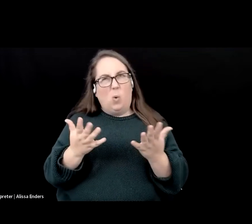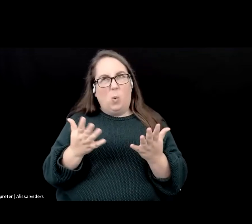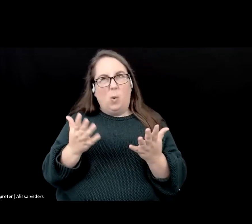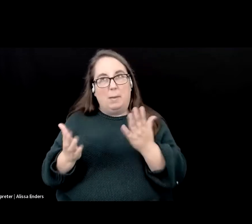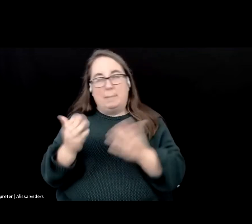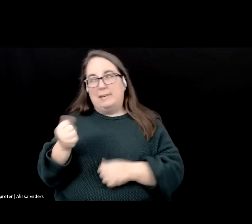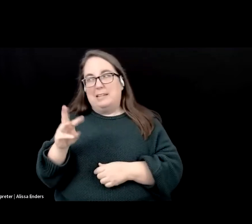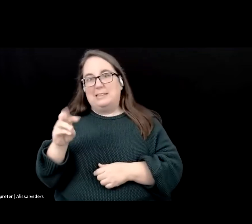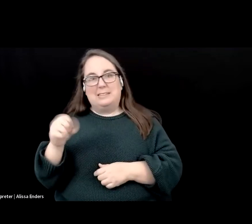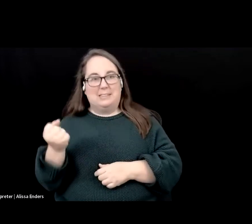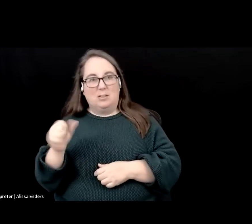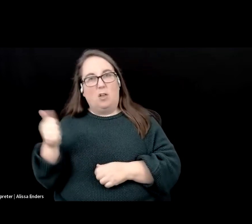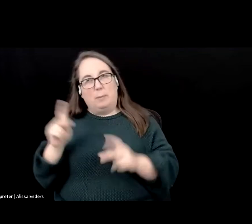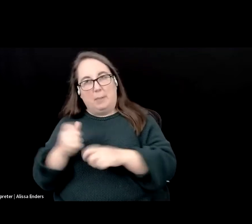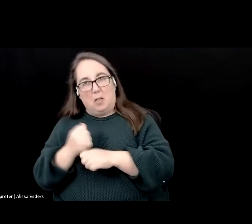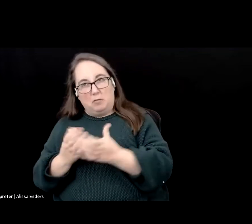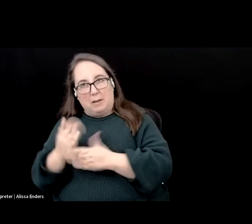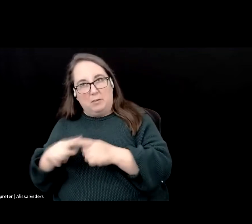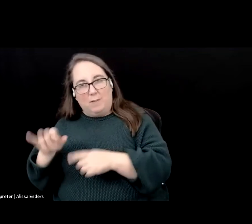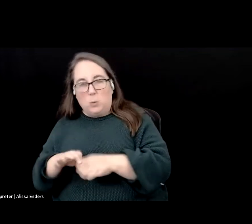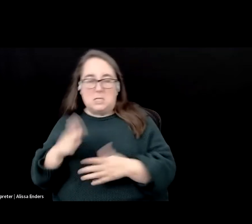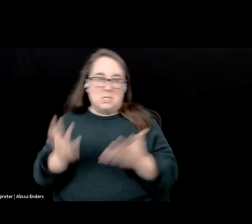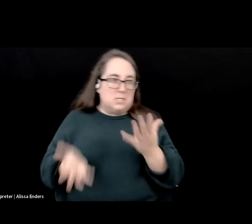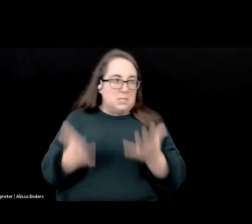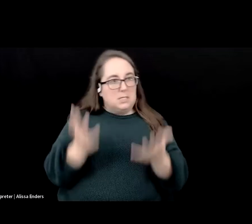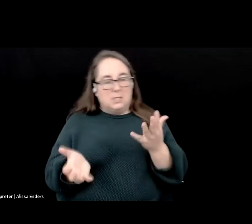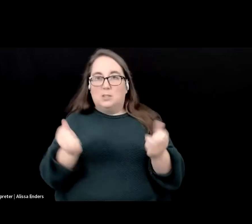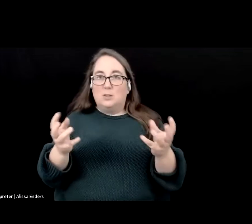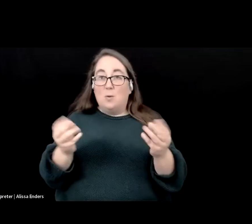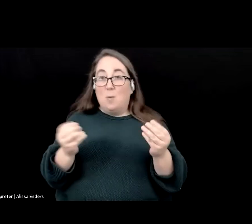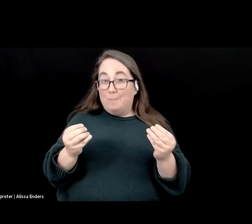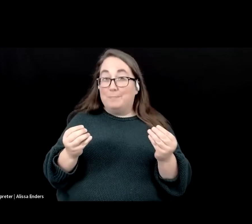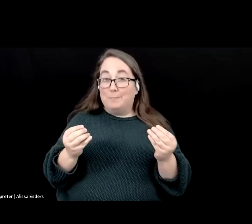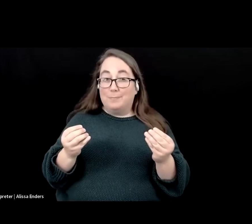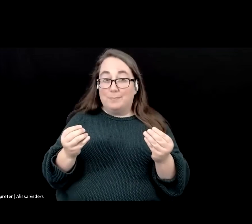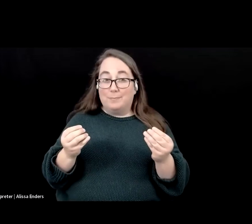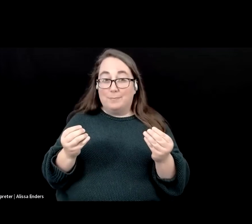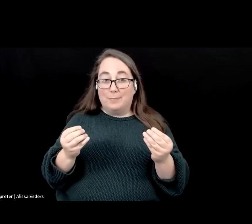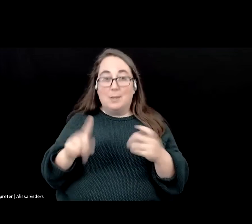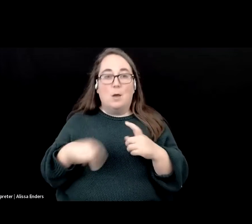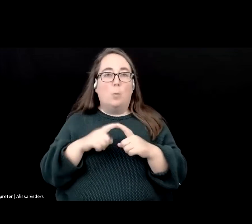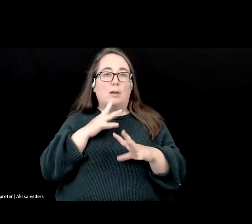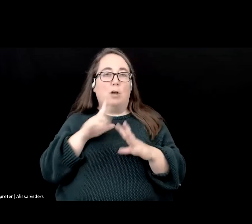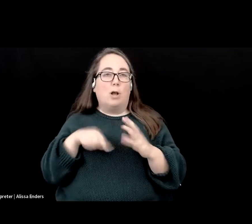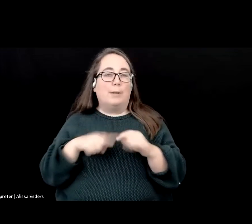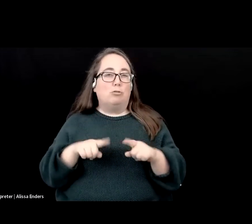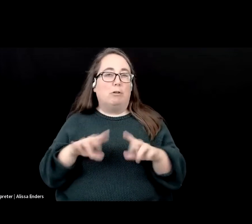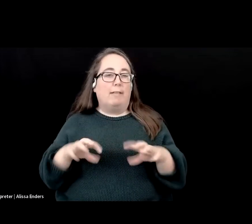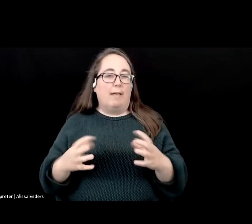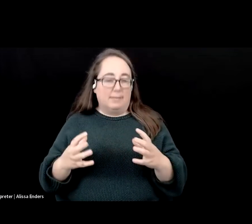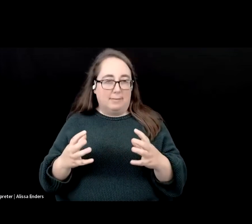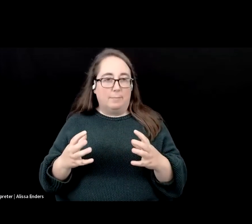1960s when other folks got the right. Well, and so usually when I talk about it in class, I'm